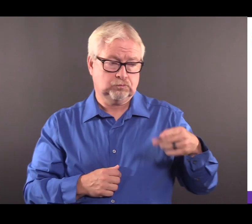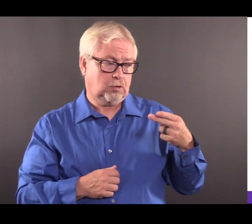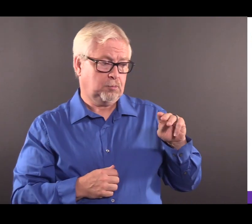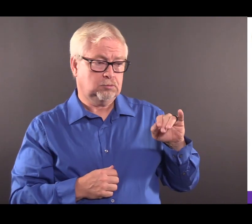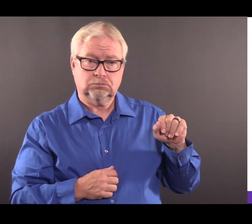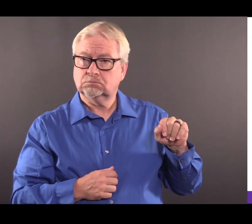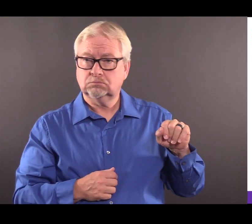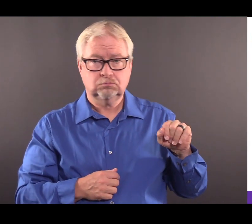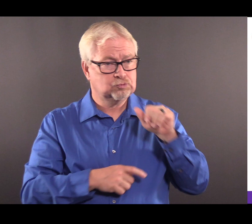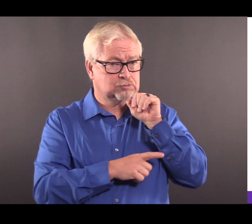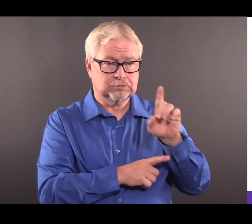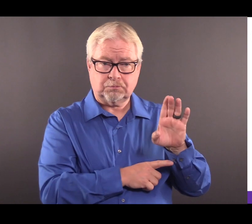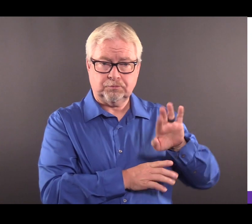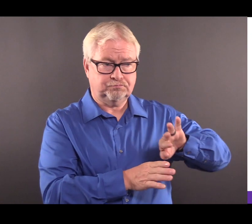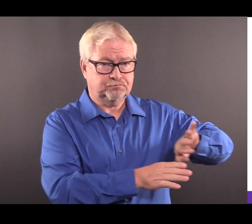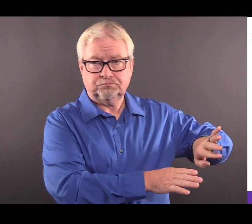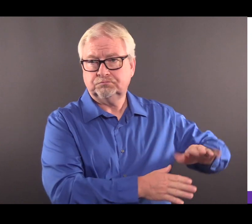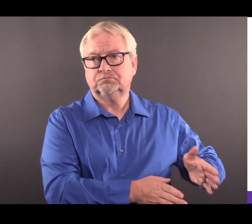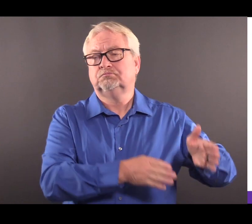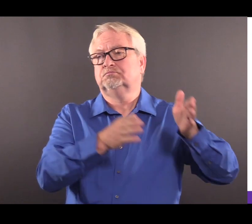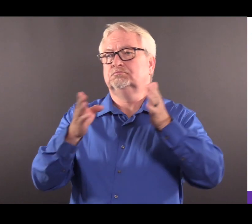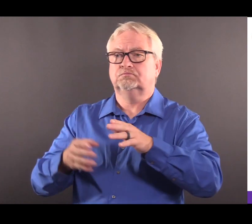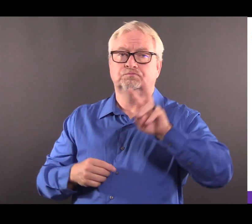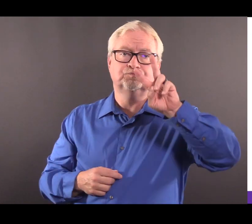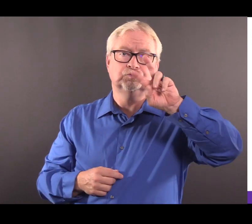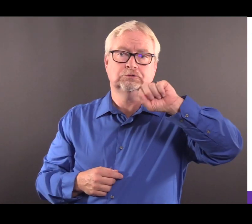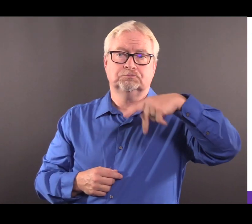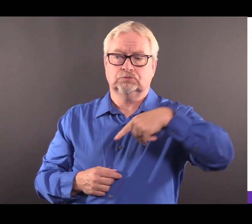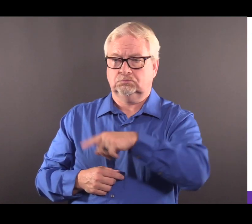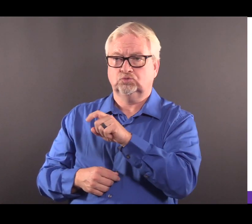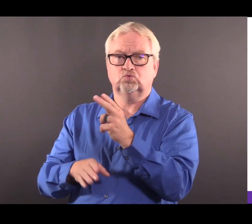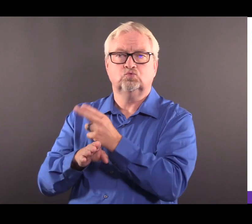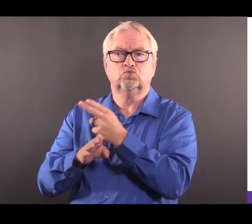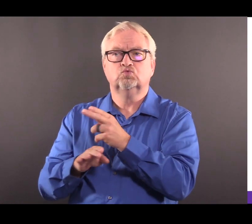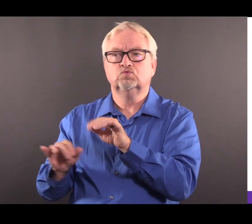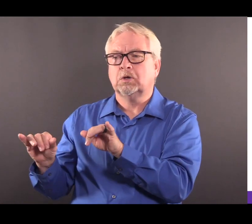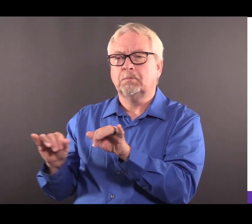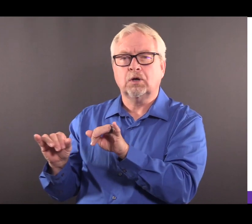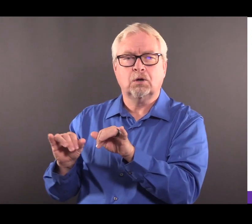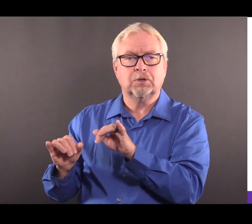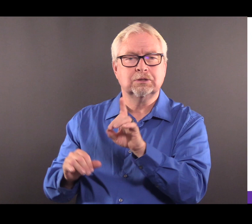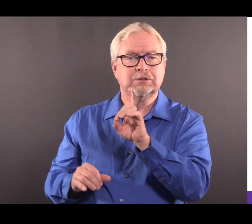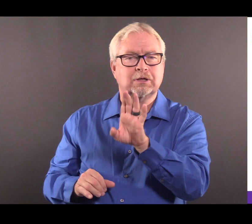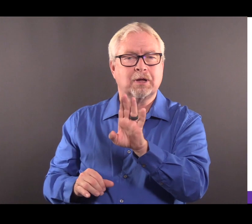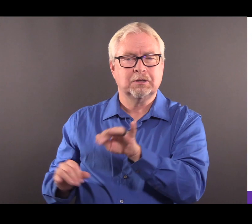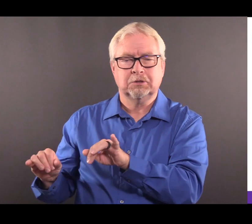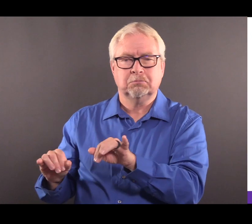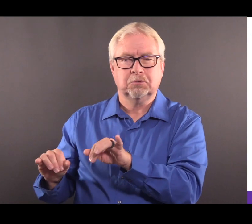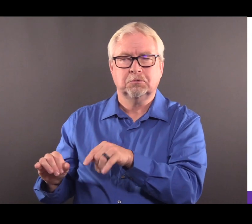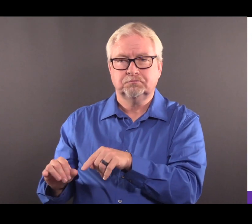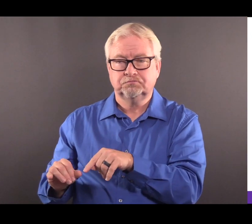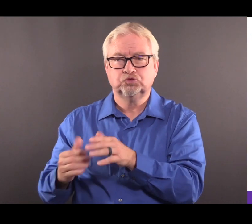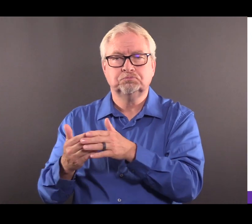Since HMIS is not a confidential database, VSPs must use a database that